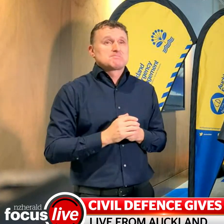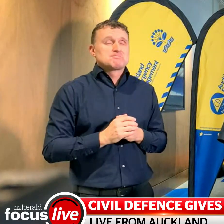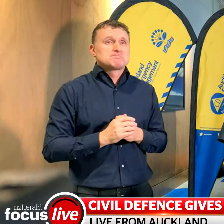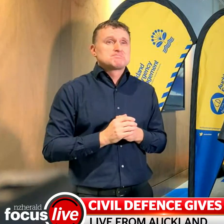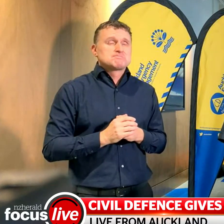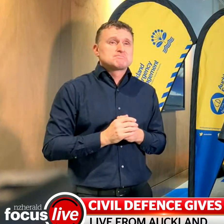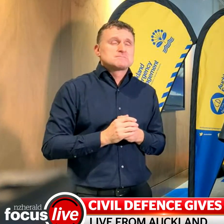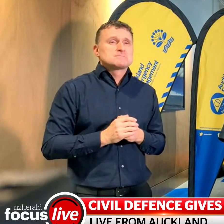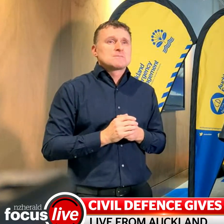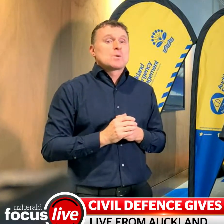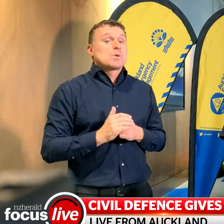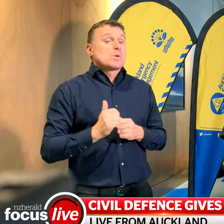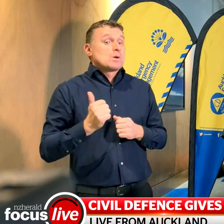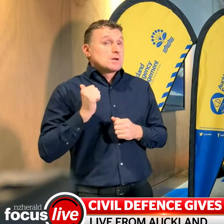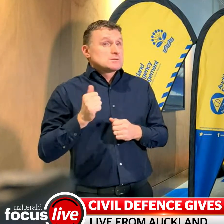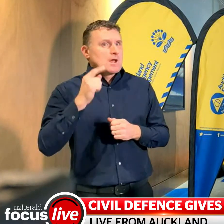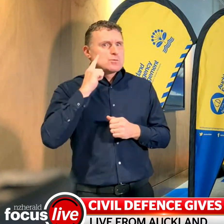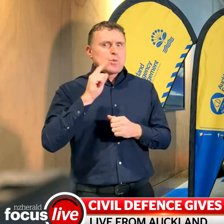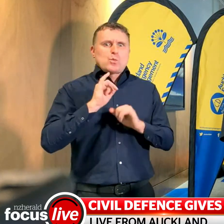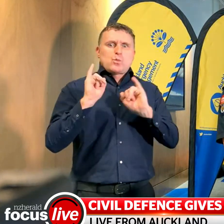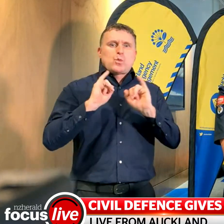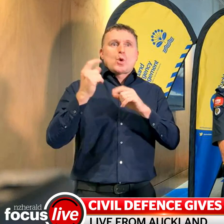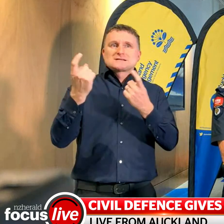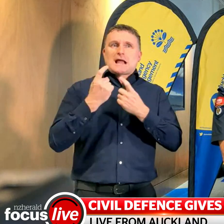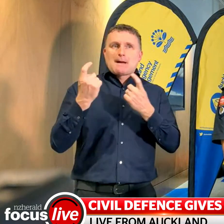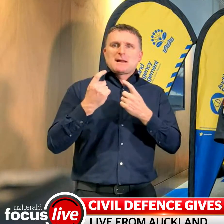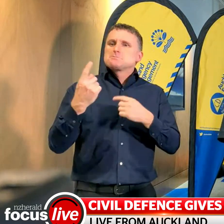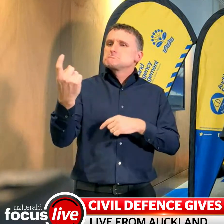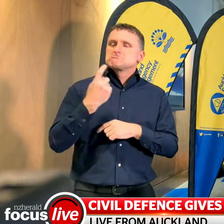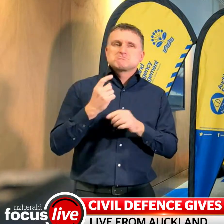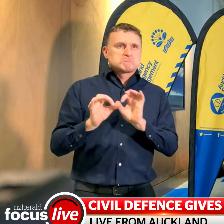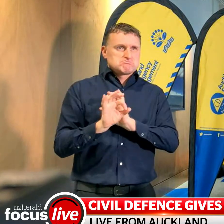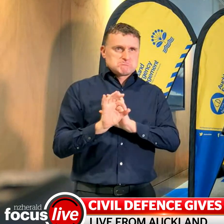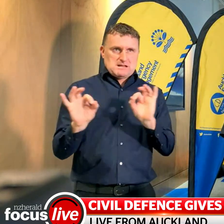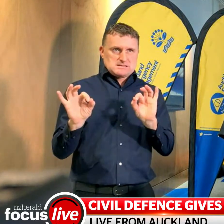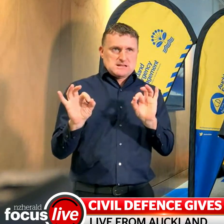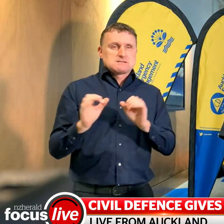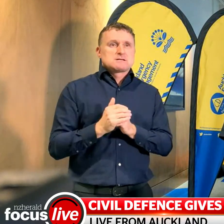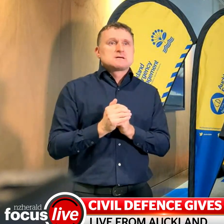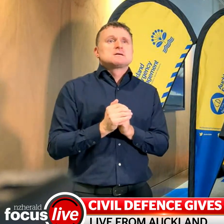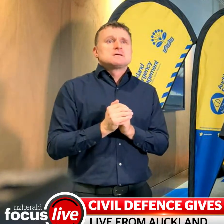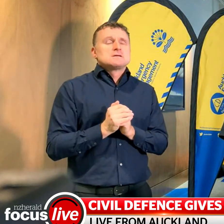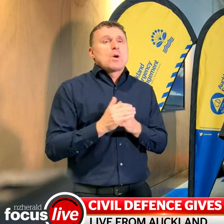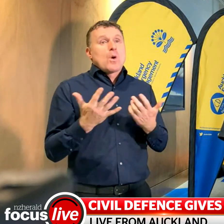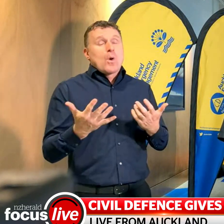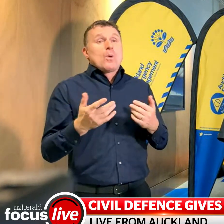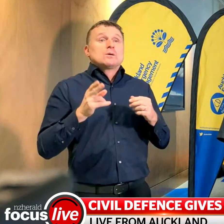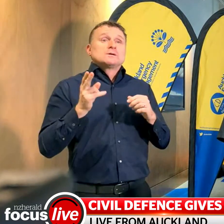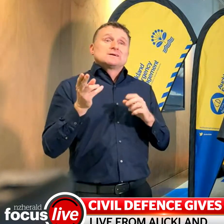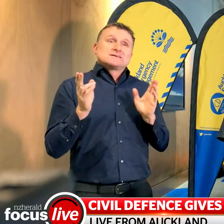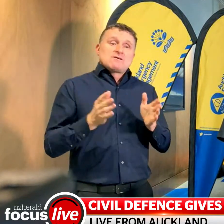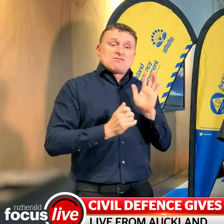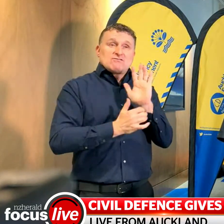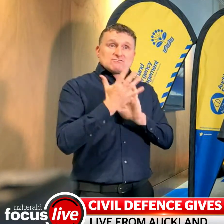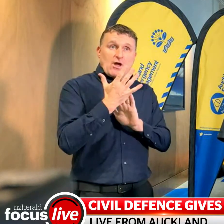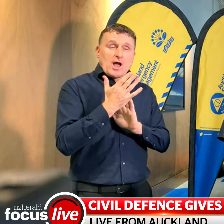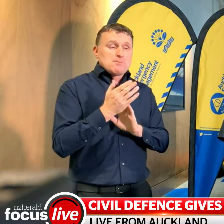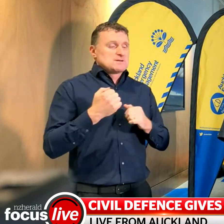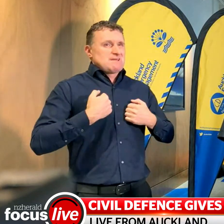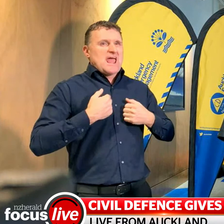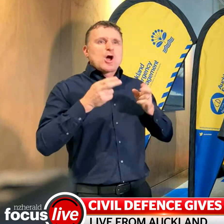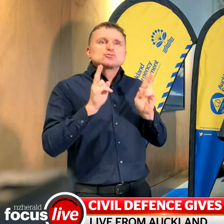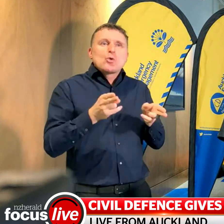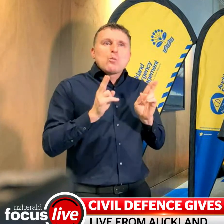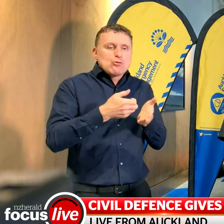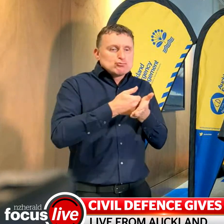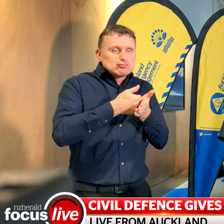Quite different to what we anticipated yesterday. We're responding as planned now to all activities as per usual, so it's just BAU